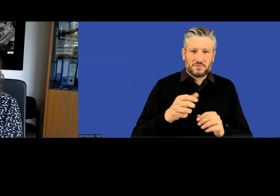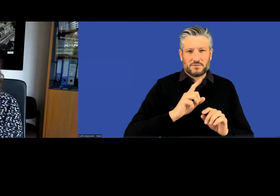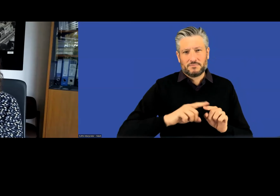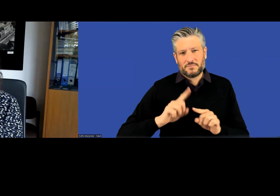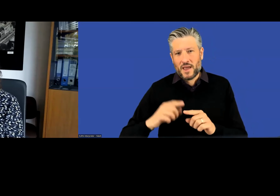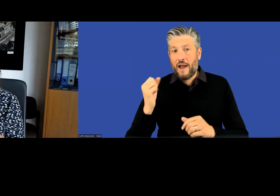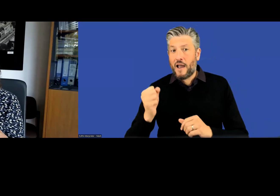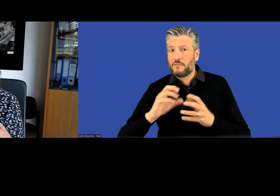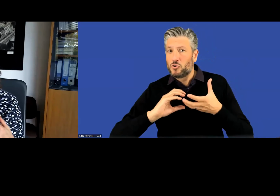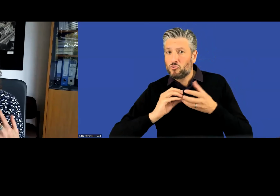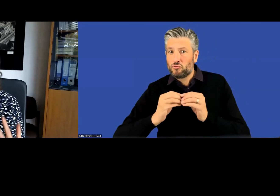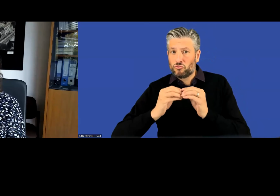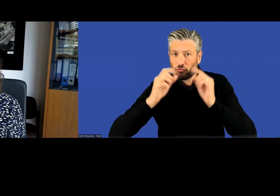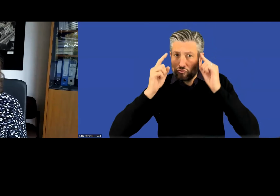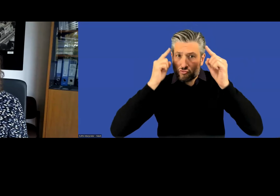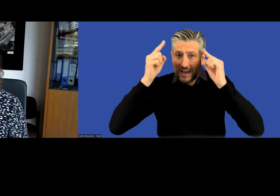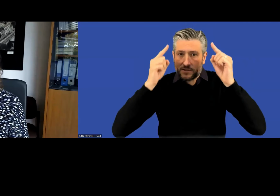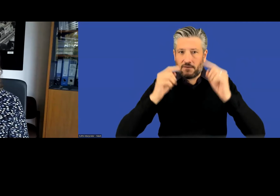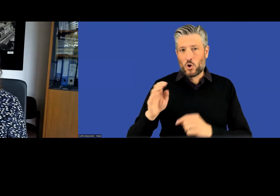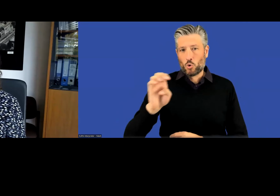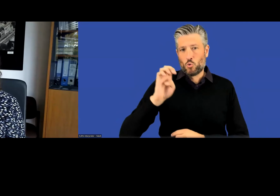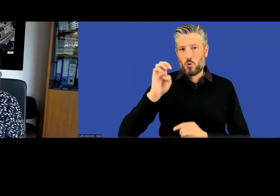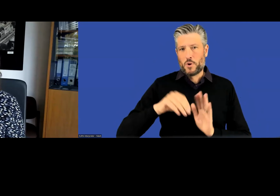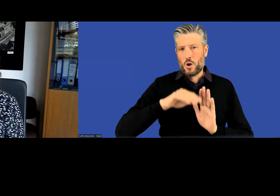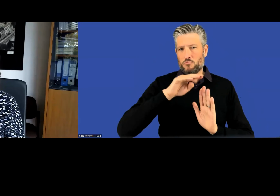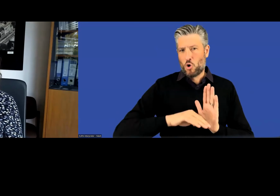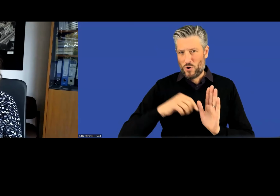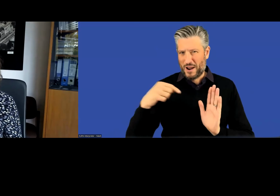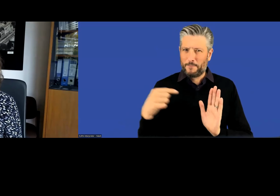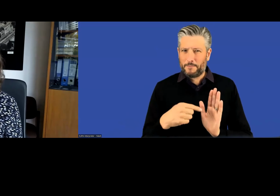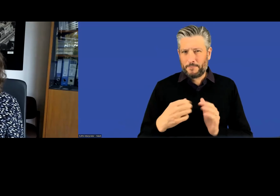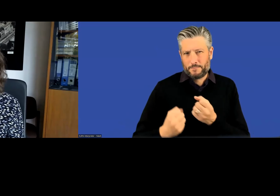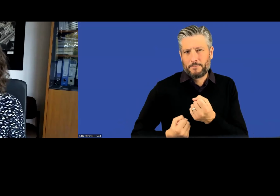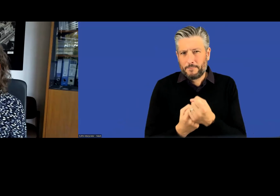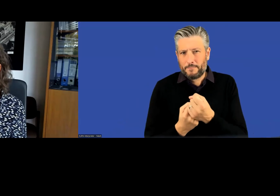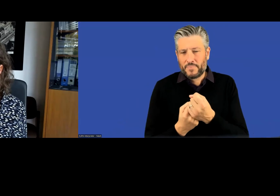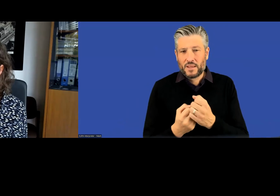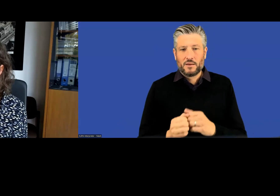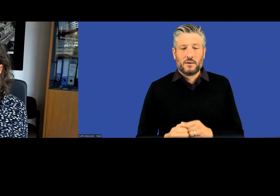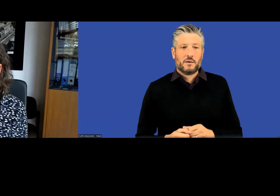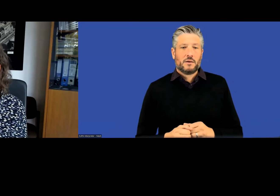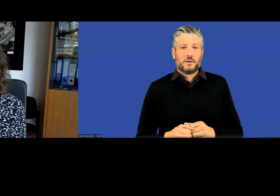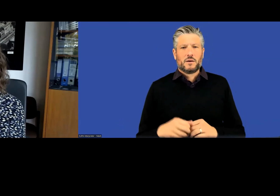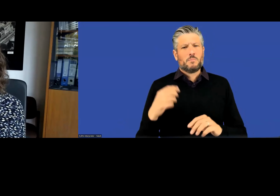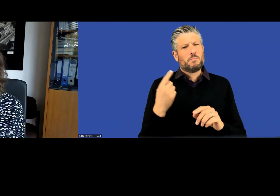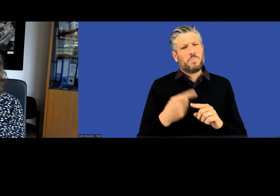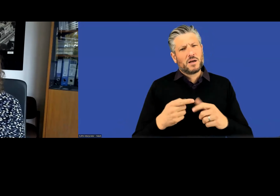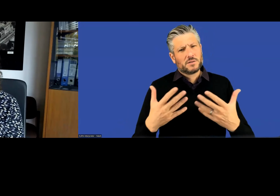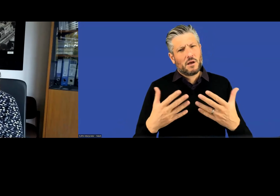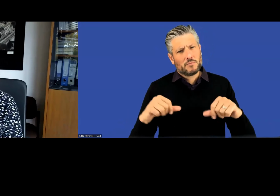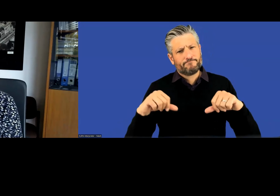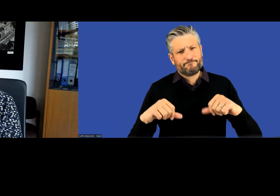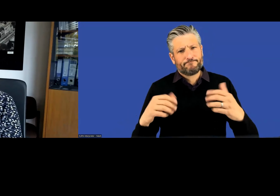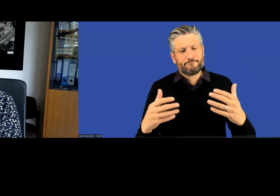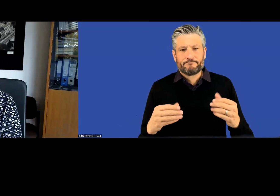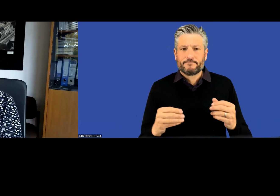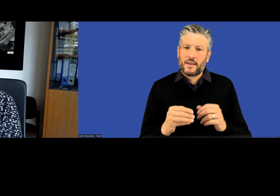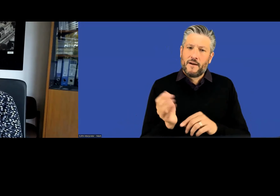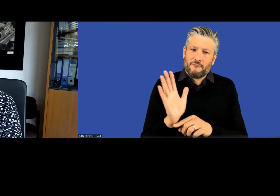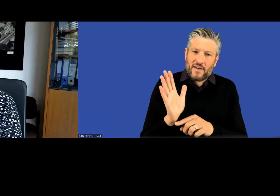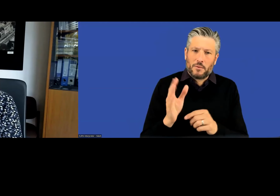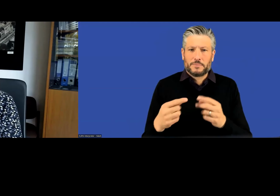programme. We address disability stereotypes, for example, in media and film, in line with the Audiovisual Media